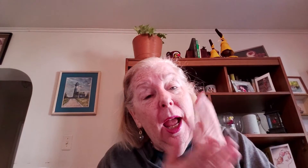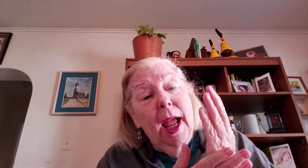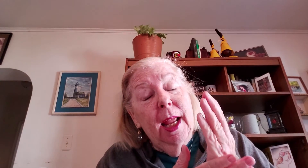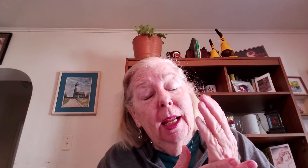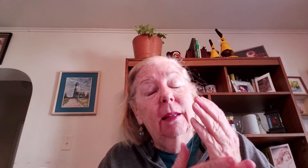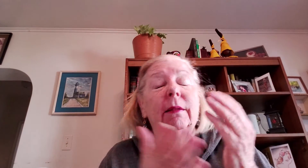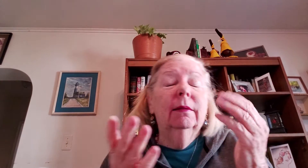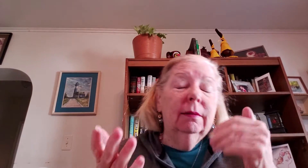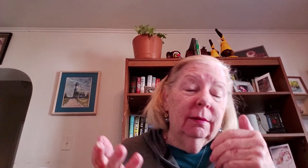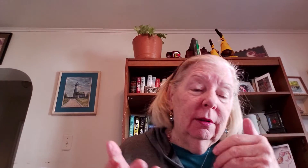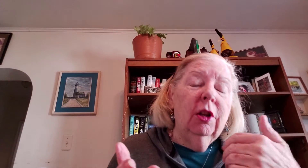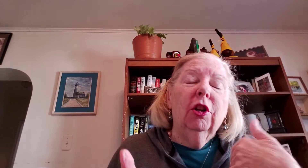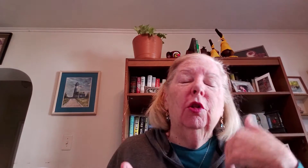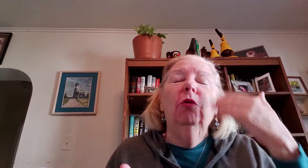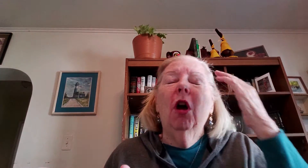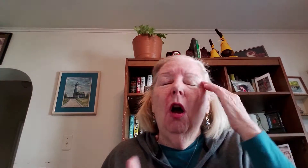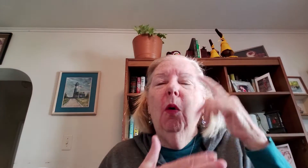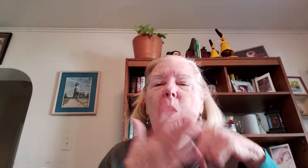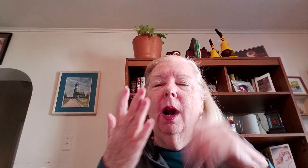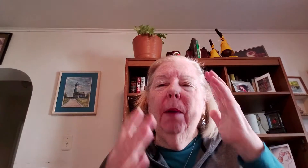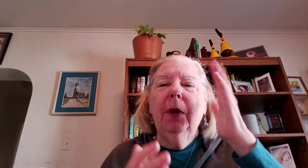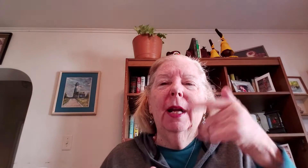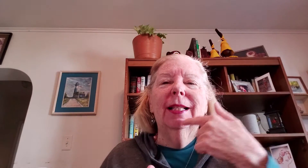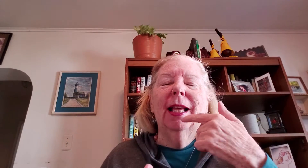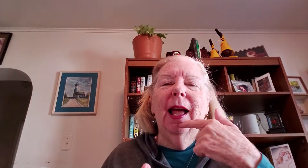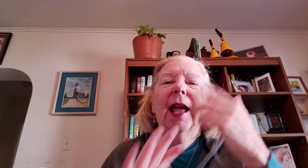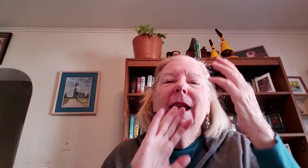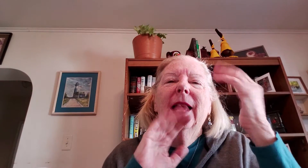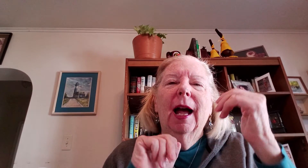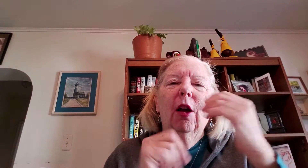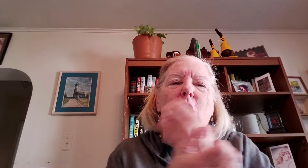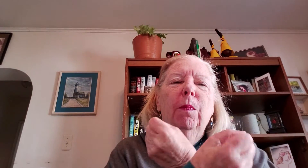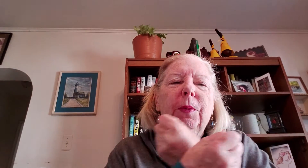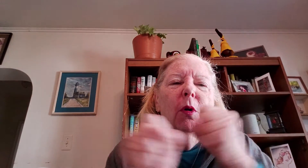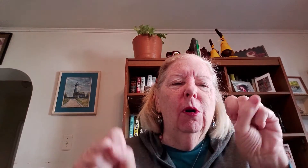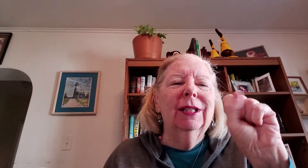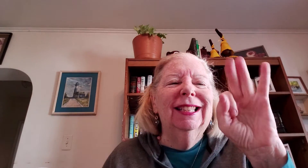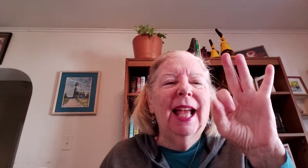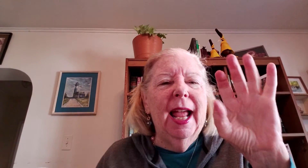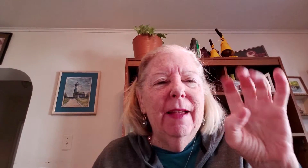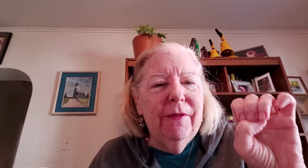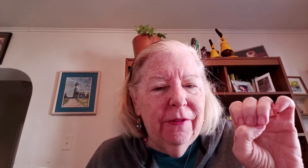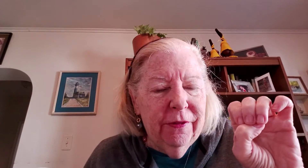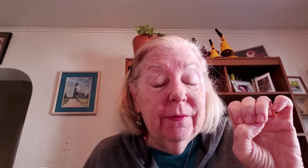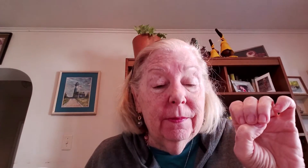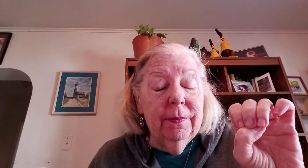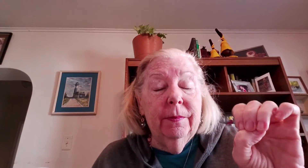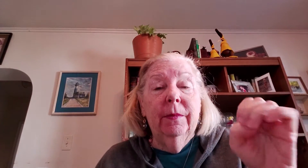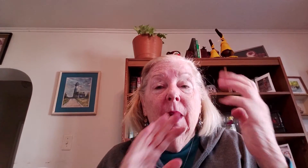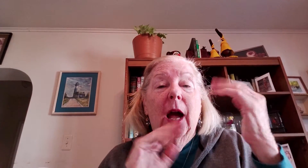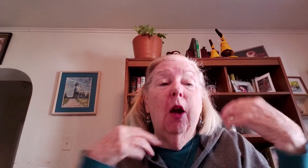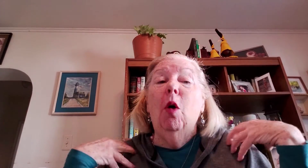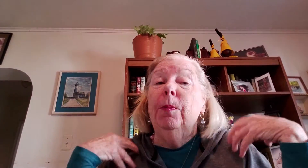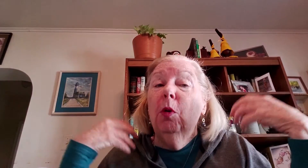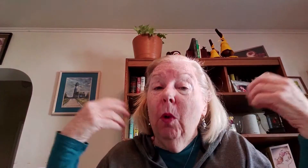okay. You know what I'm going to say. I hope you're safe. I hope you're